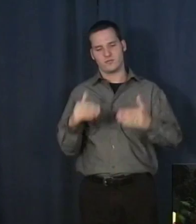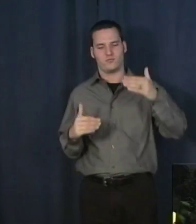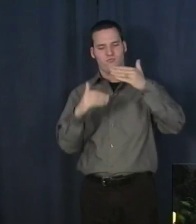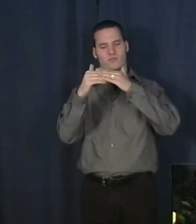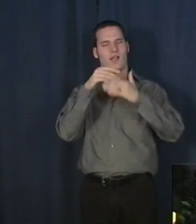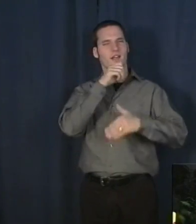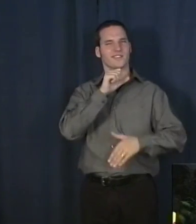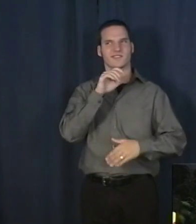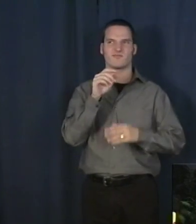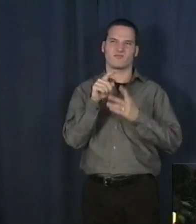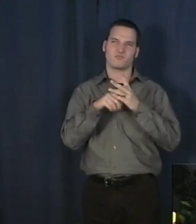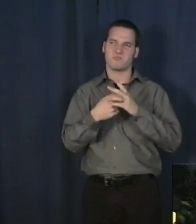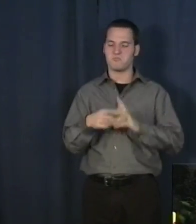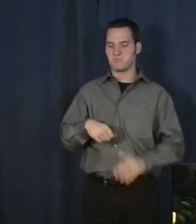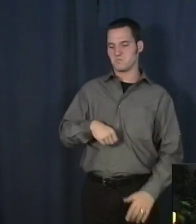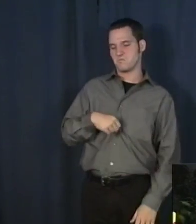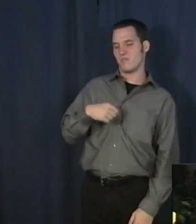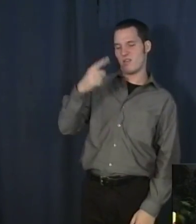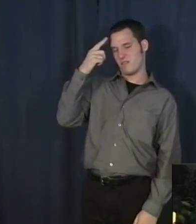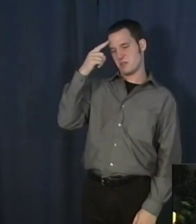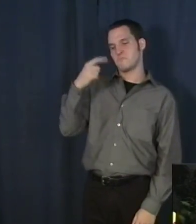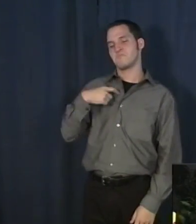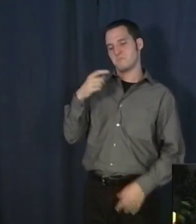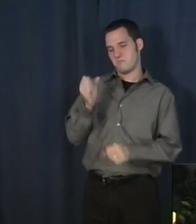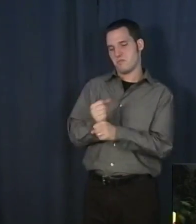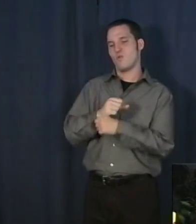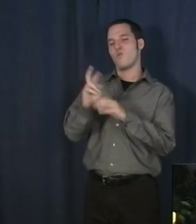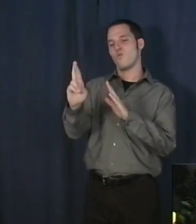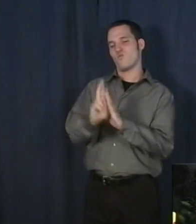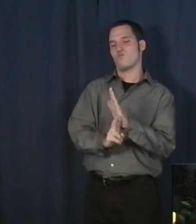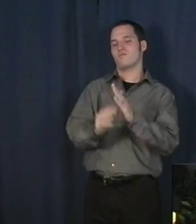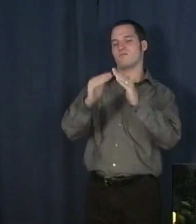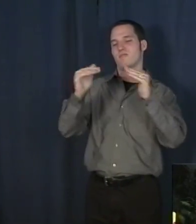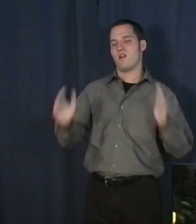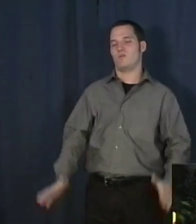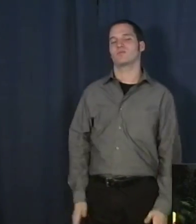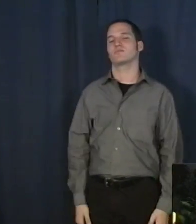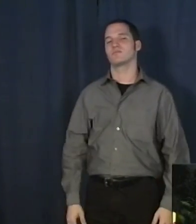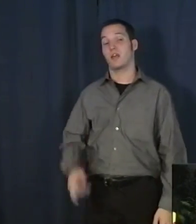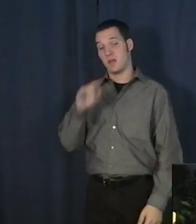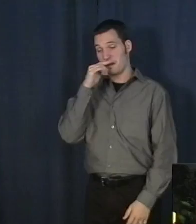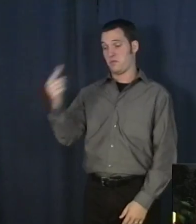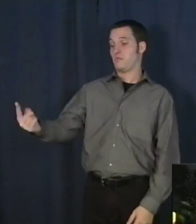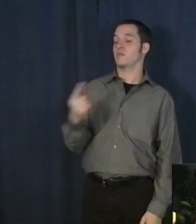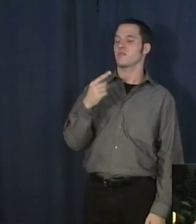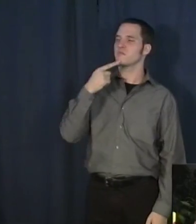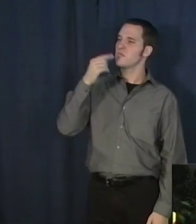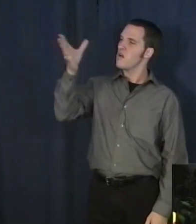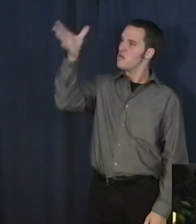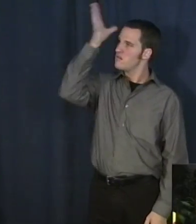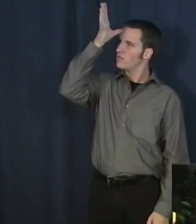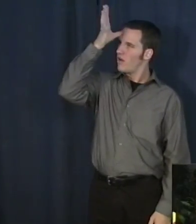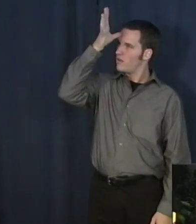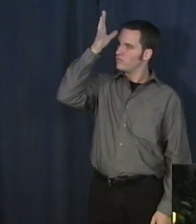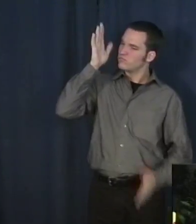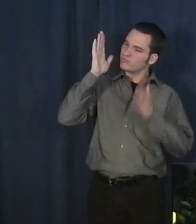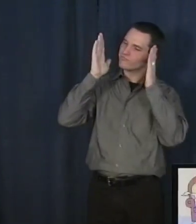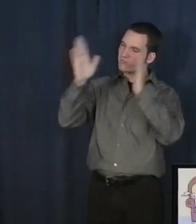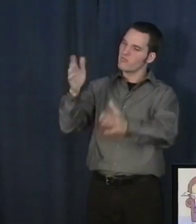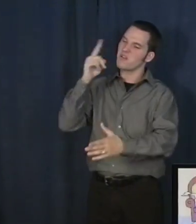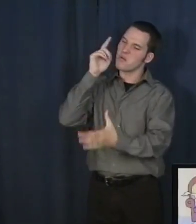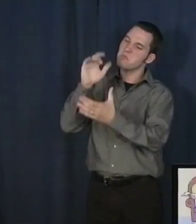Kids get to a certain age and they start to get kind of cocky and they think they should make the rules around the house. The kid comes in one day and says, hey Dad,